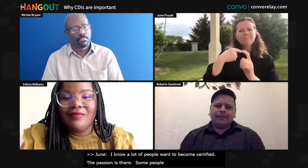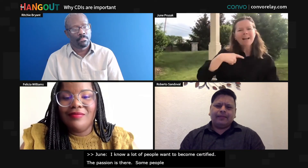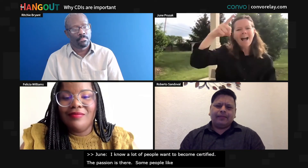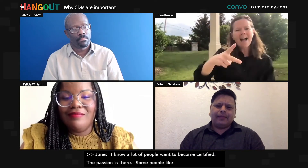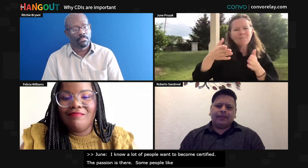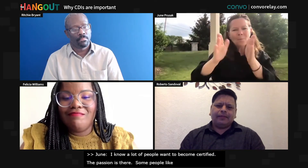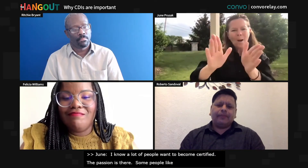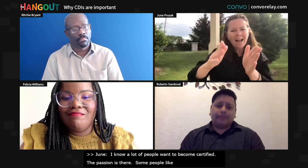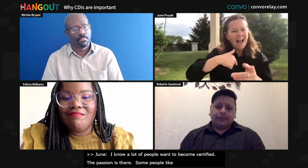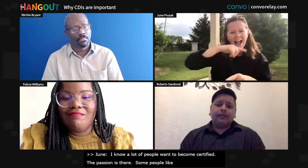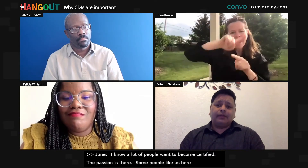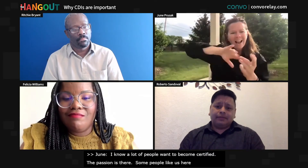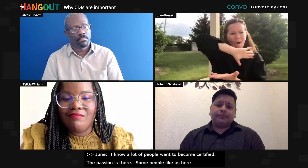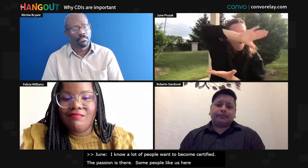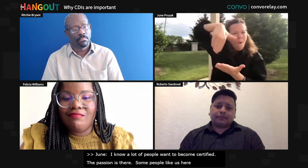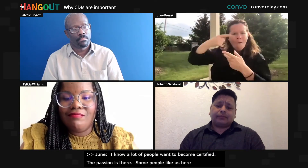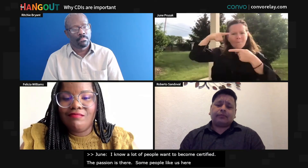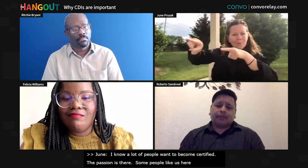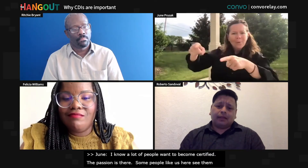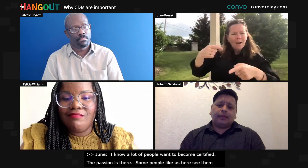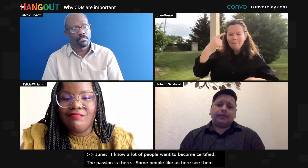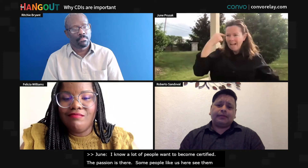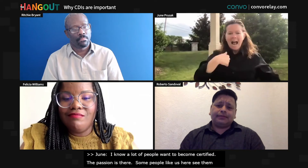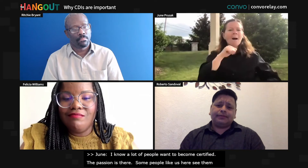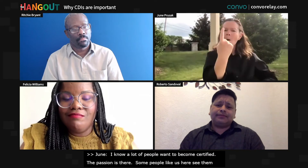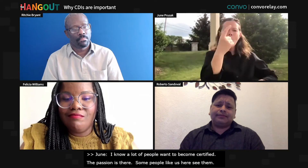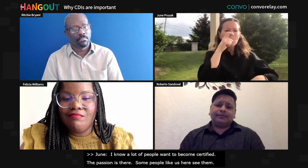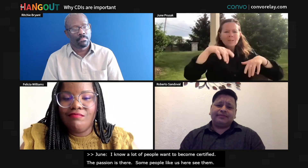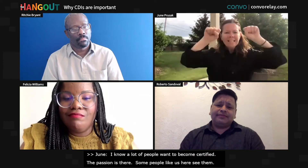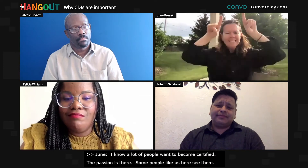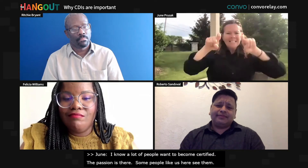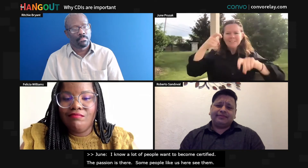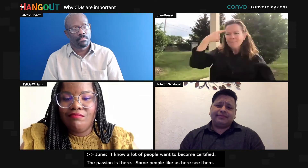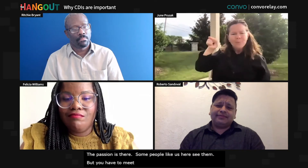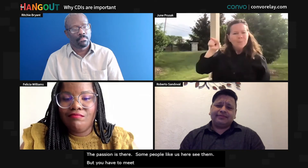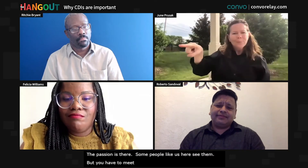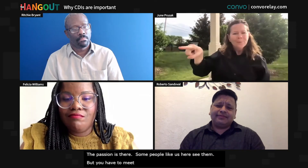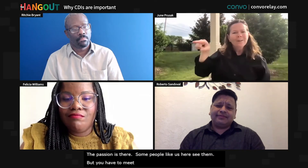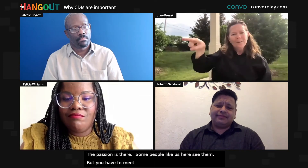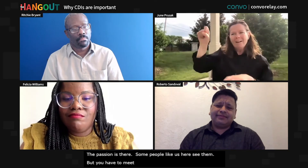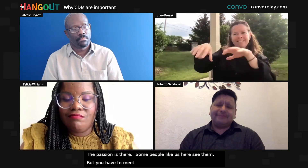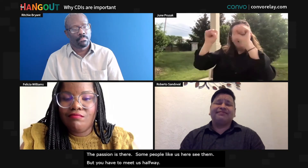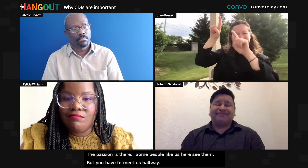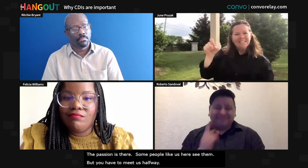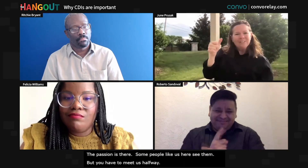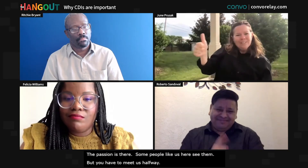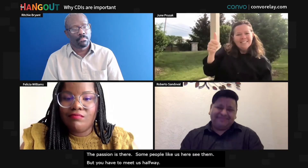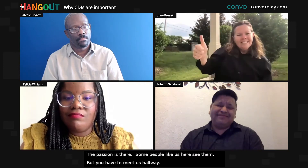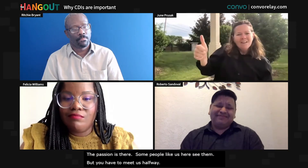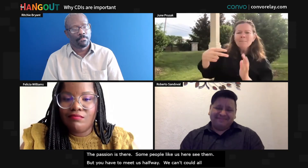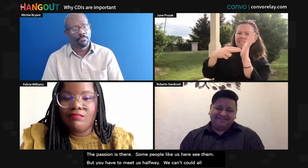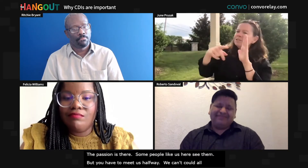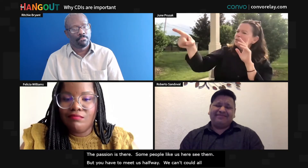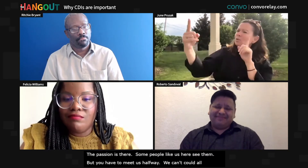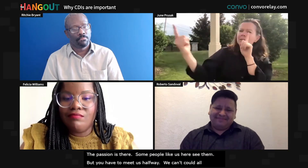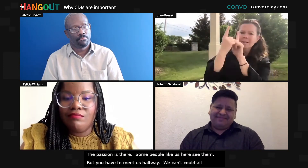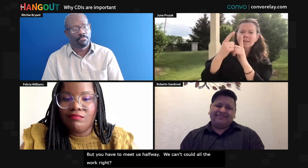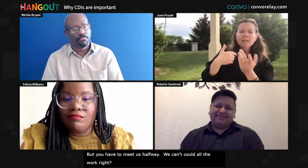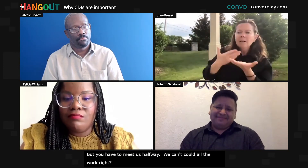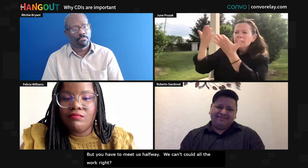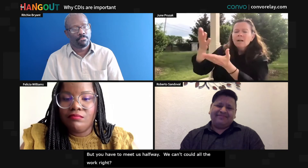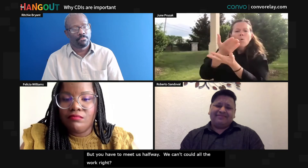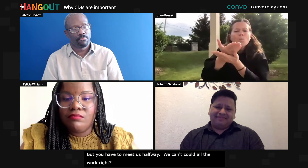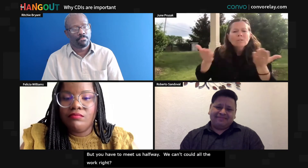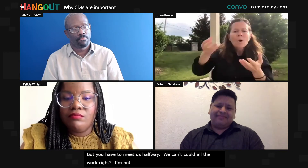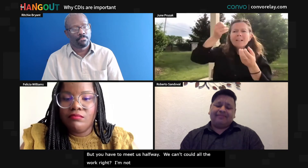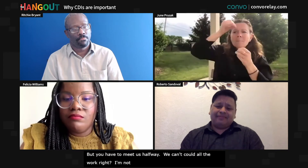see them, but you have to meet us halfway. We can't do all of the work, right? I'm not the only one. I'm not going to be taking the test Mhm. for them.